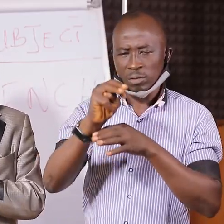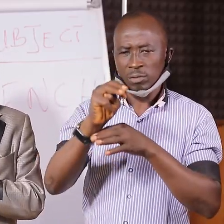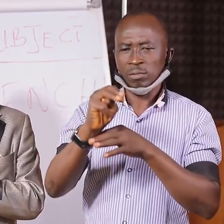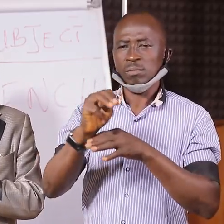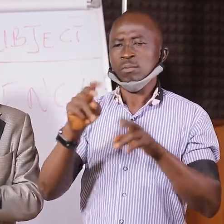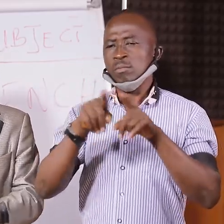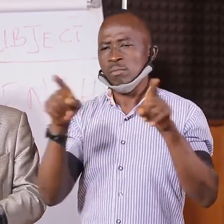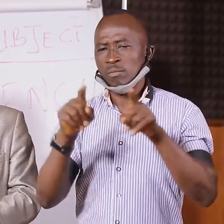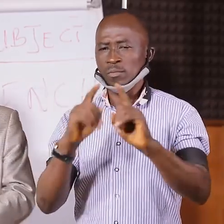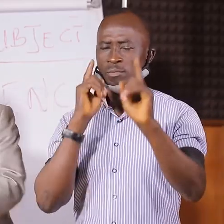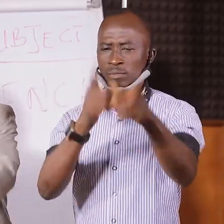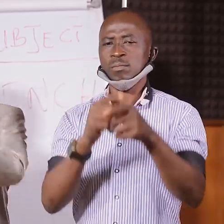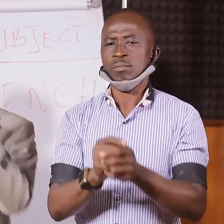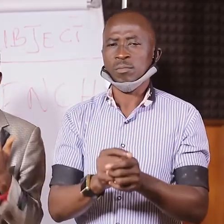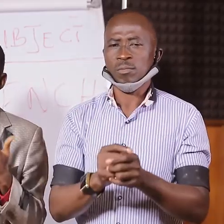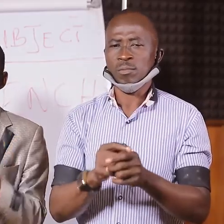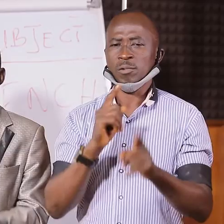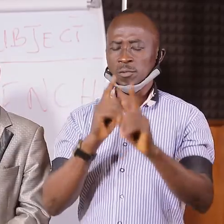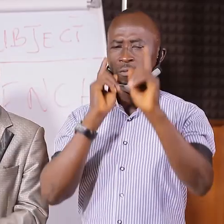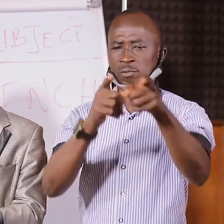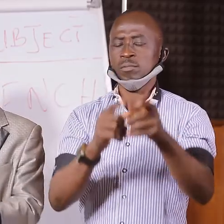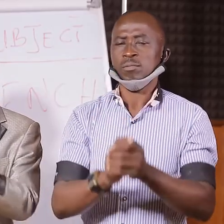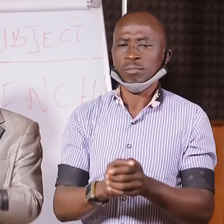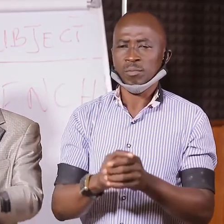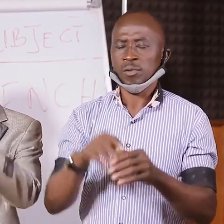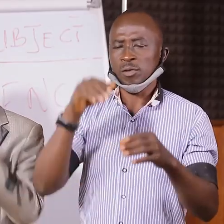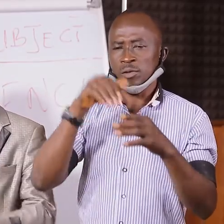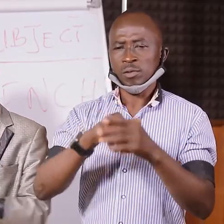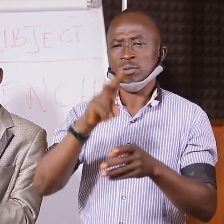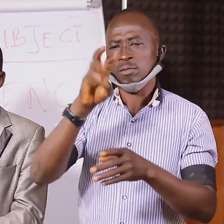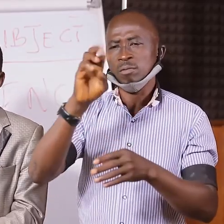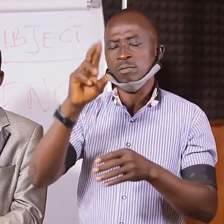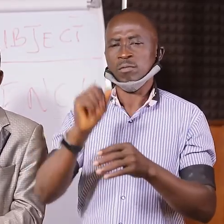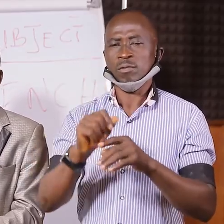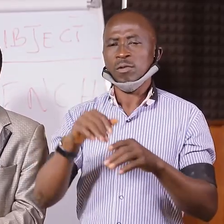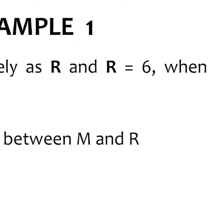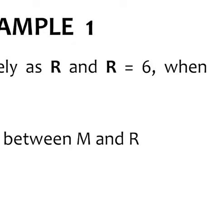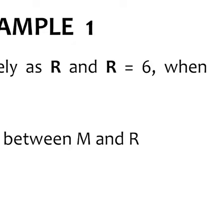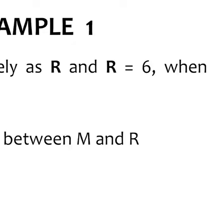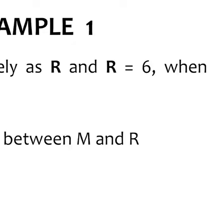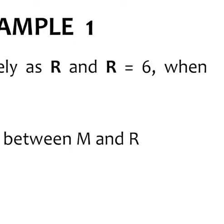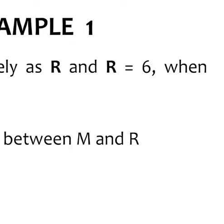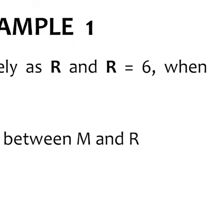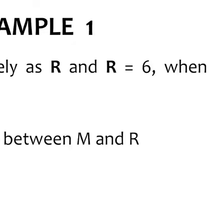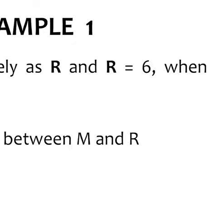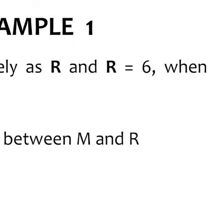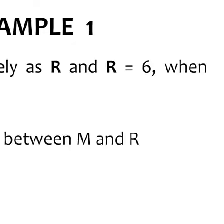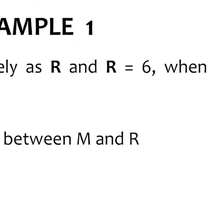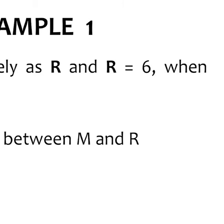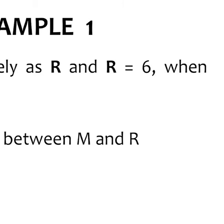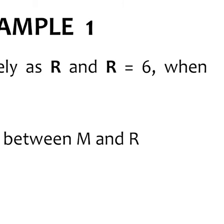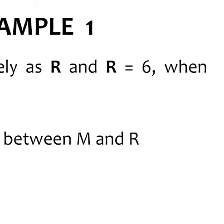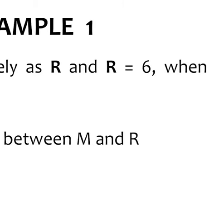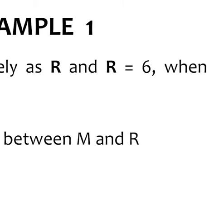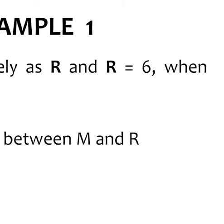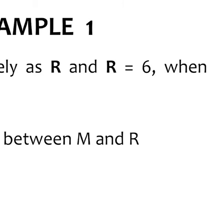directly. Direct is direct variation. Inverse means inverse variation. So if m